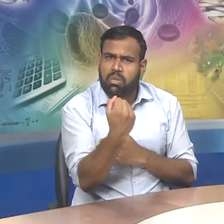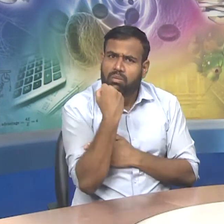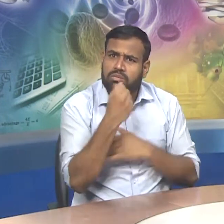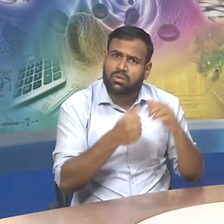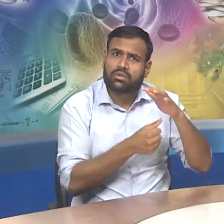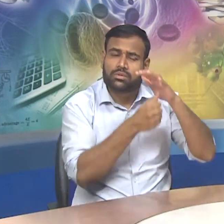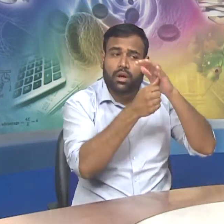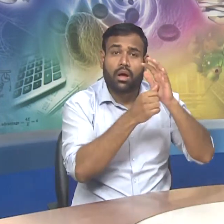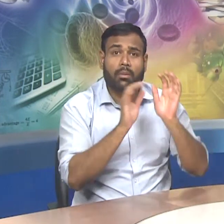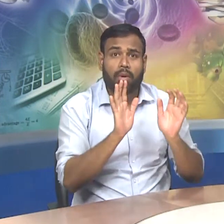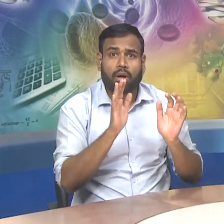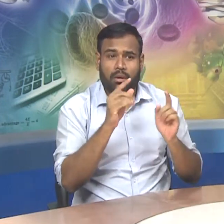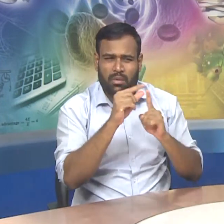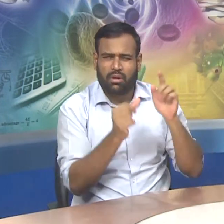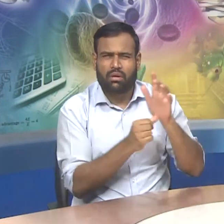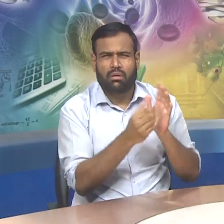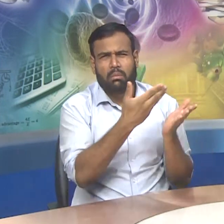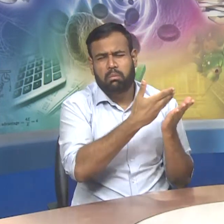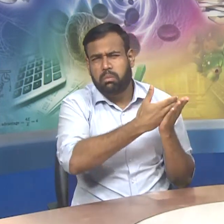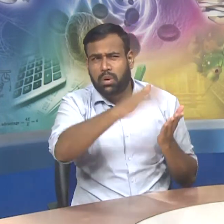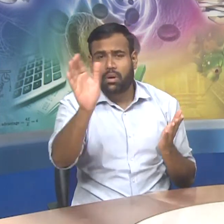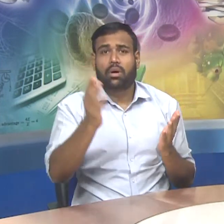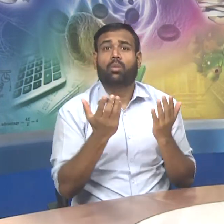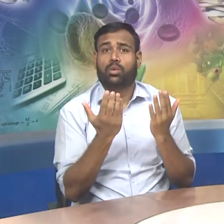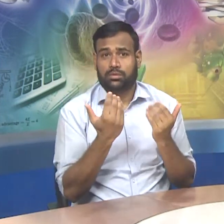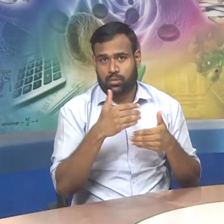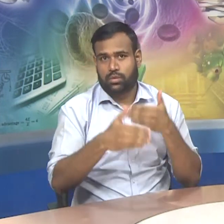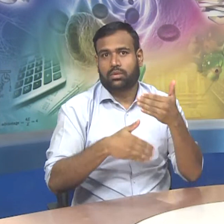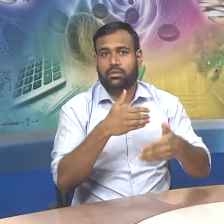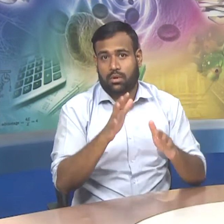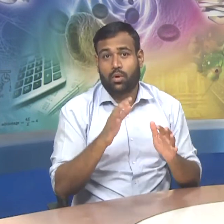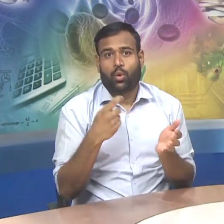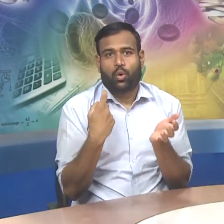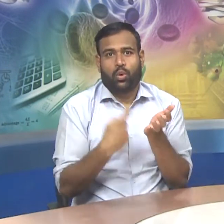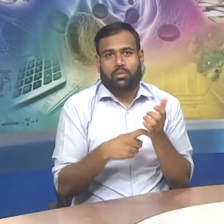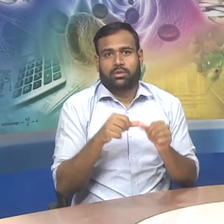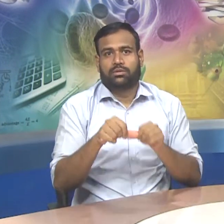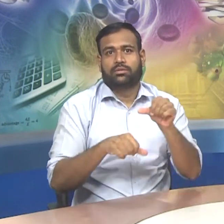Let us now understand is there any procedure of removal of president?